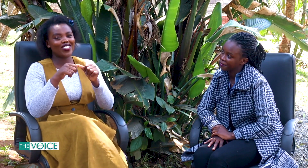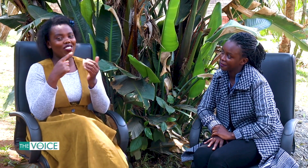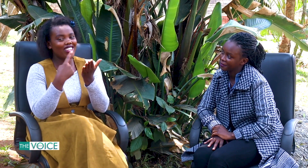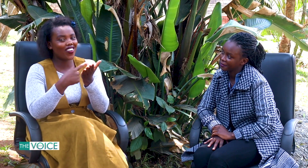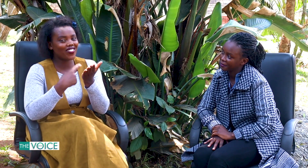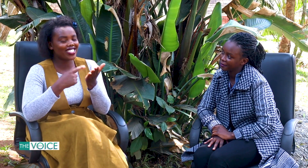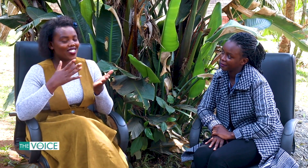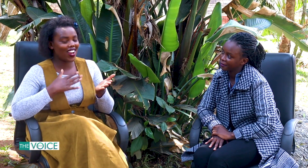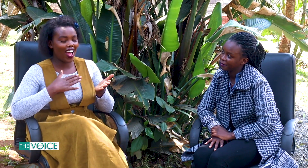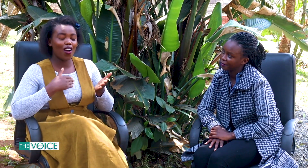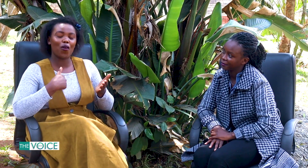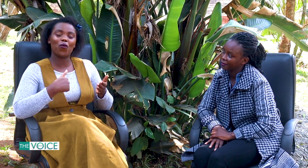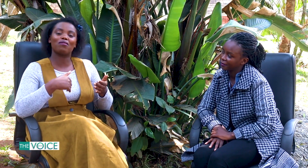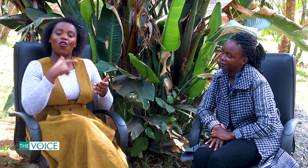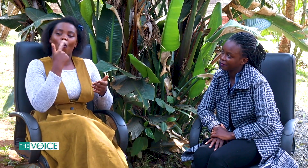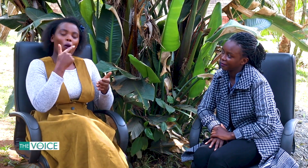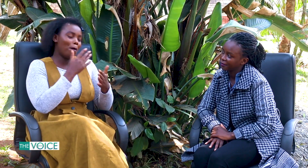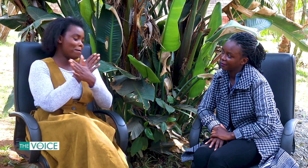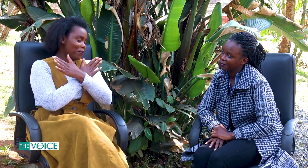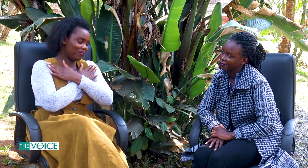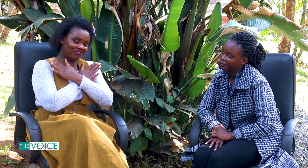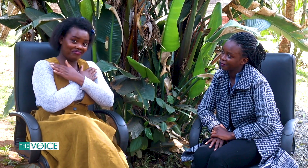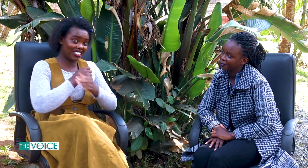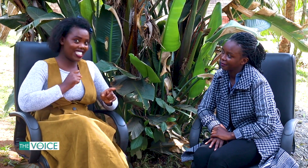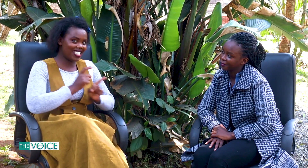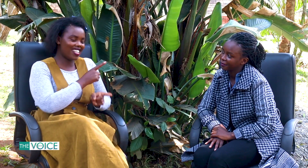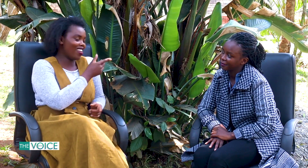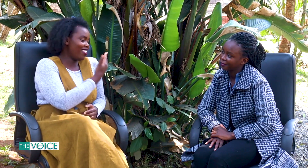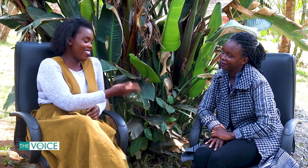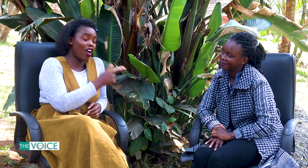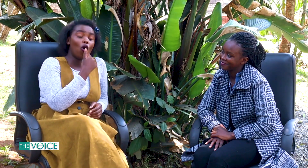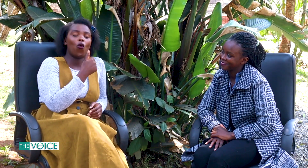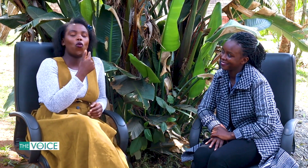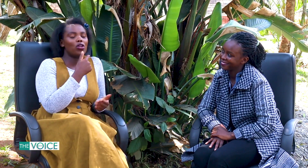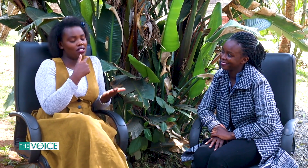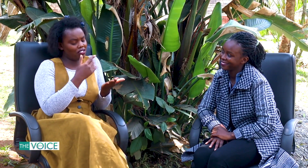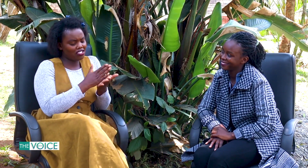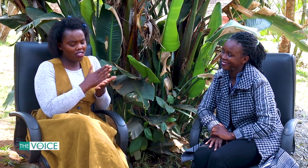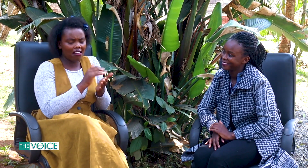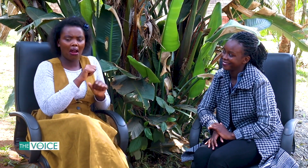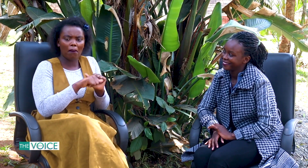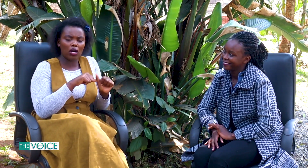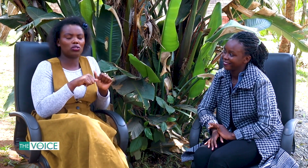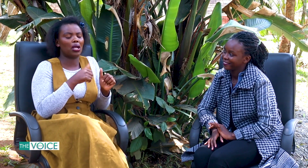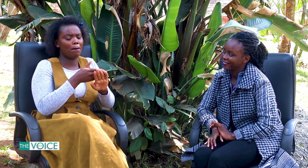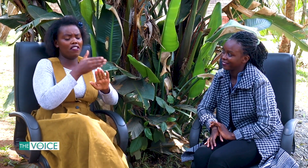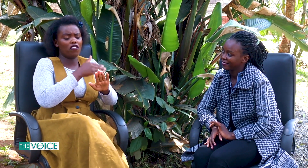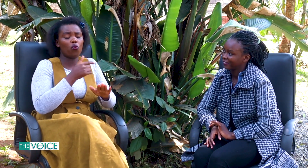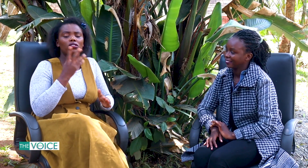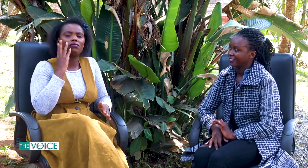Welcome back. Let's continue with our conversation. As I've told you, I have my friend and my sister. She has shared